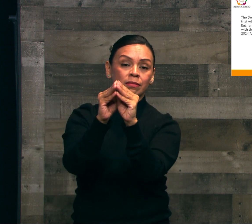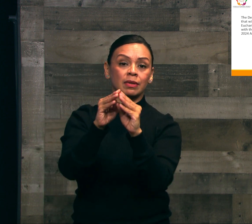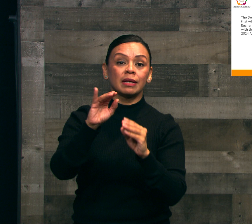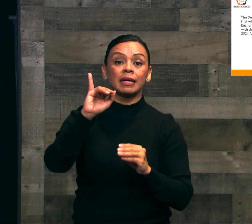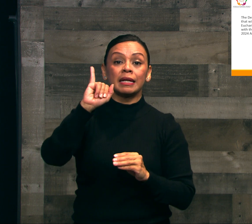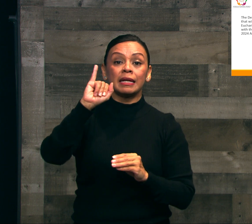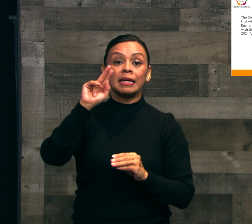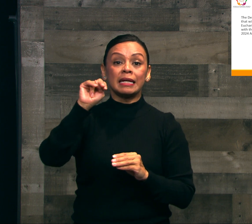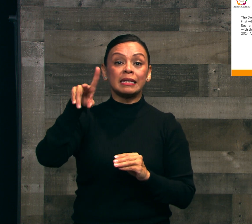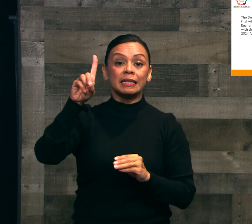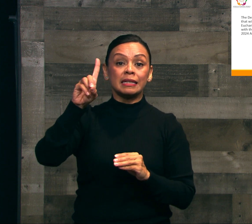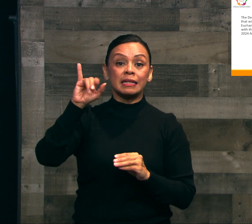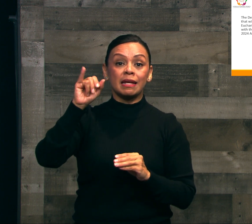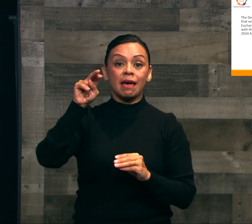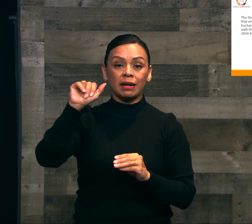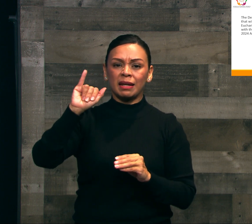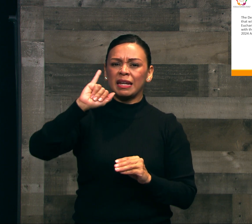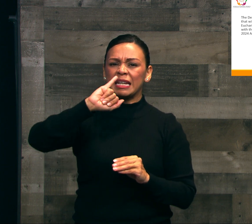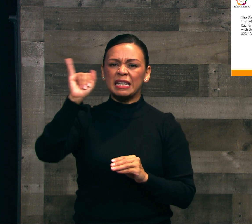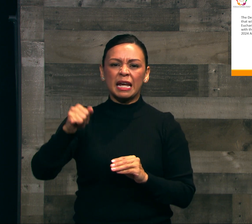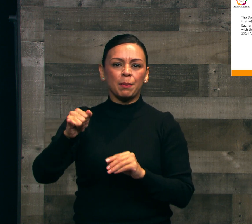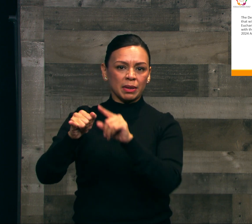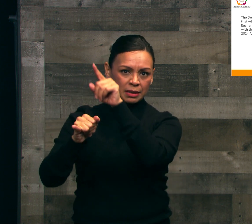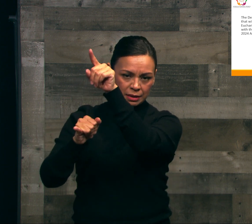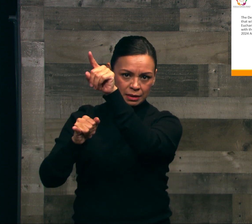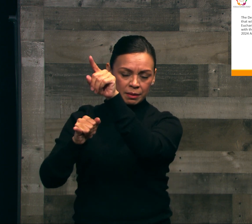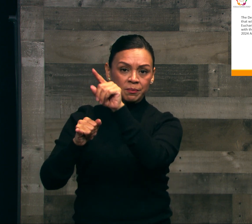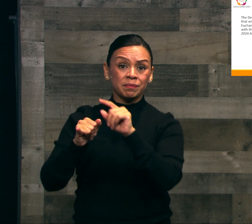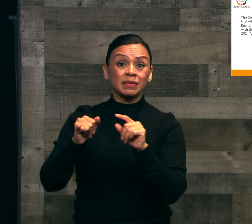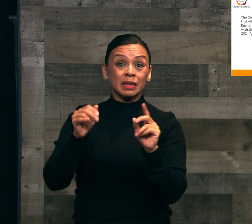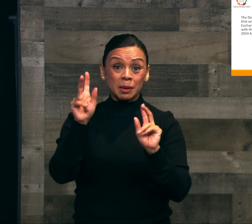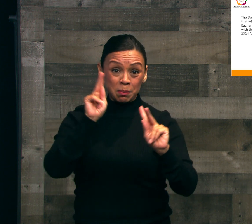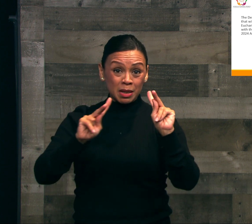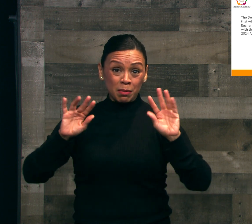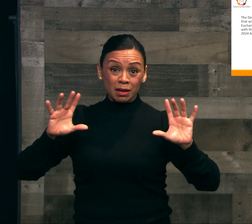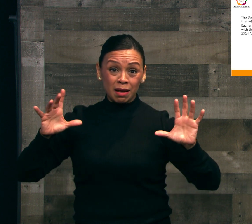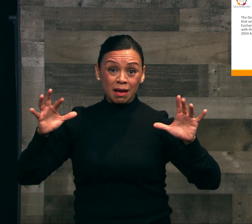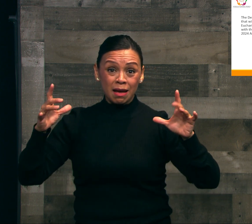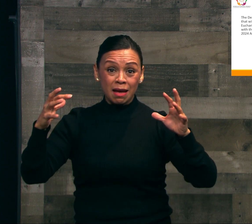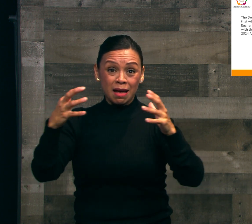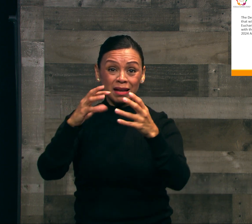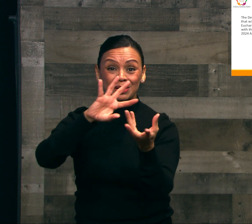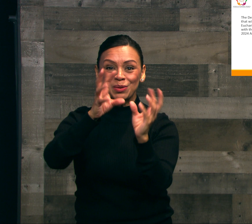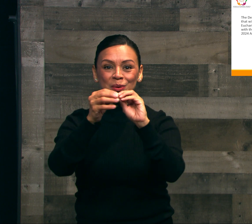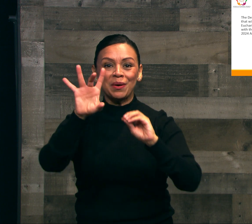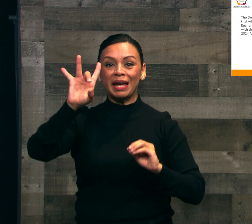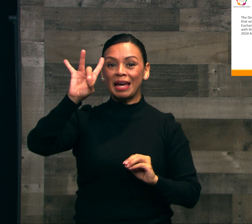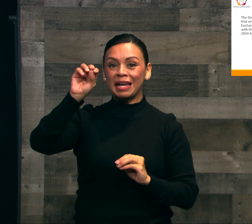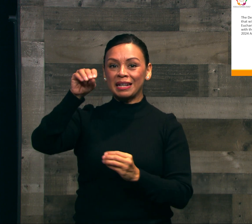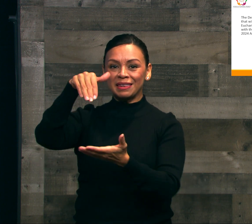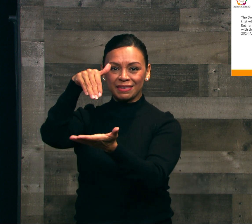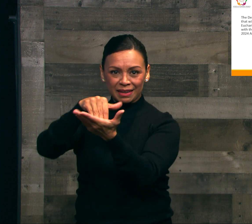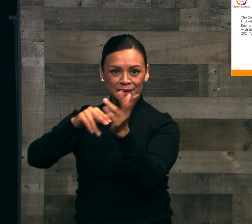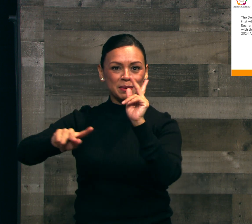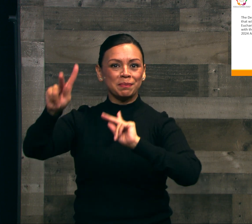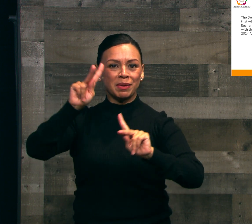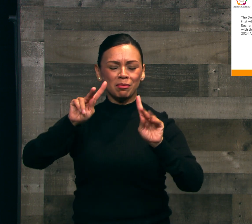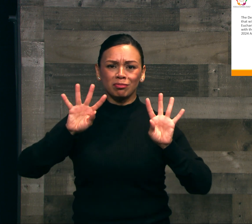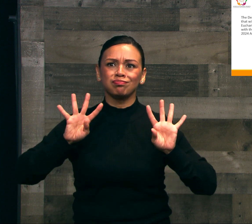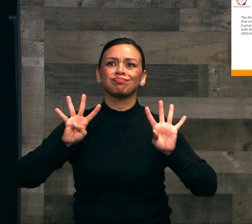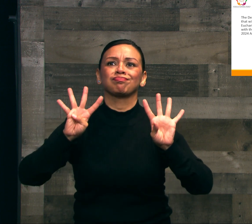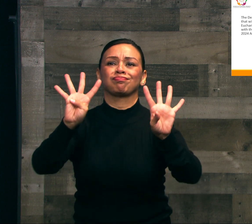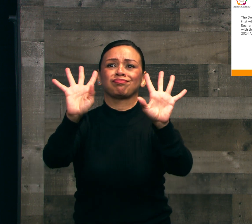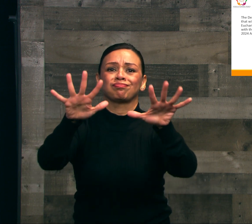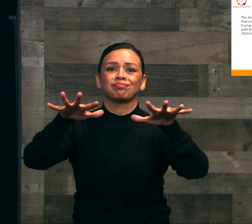Indiana, in which we are anticipating at least 80,000 people will gather to